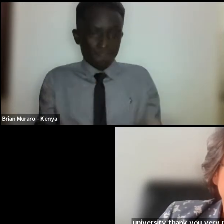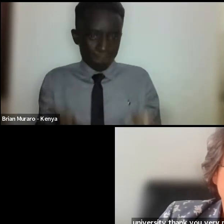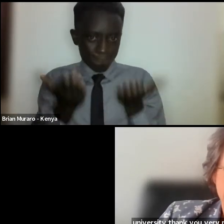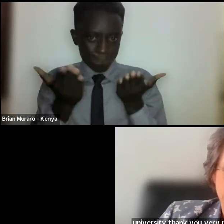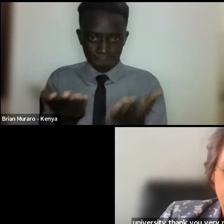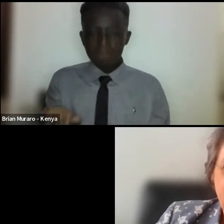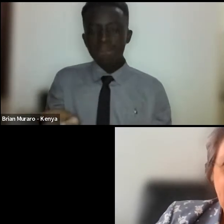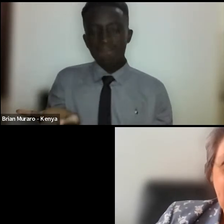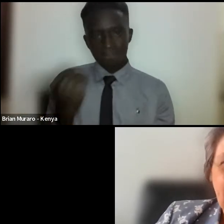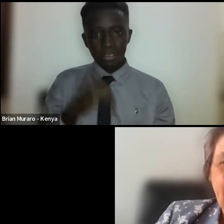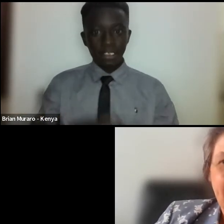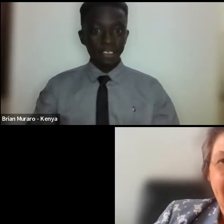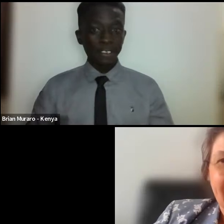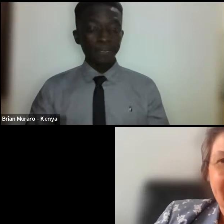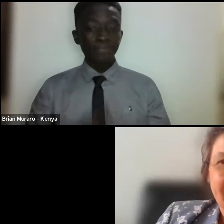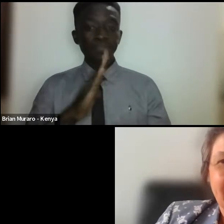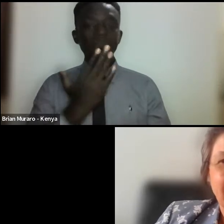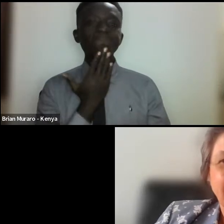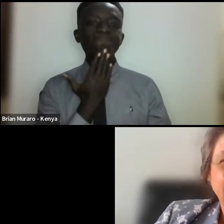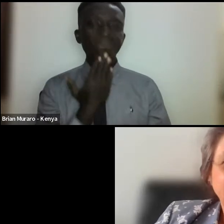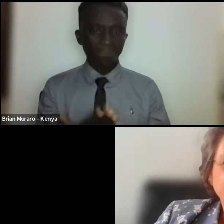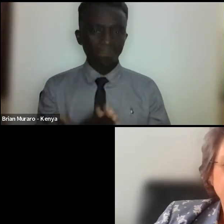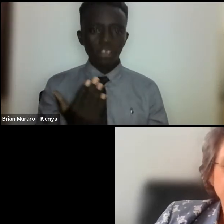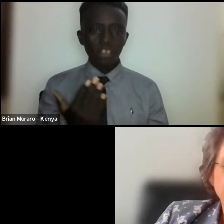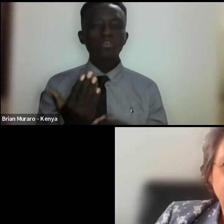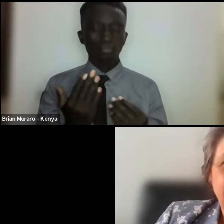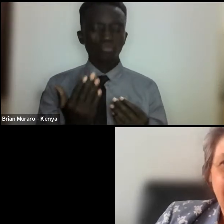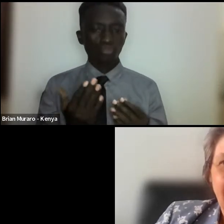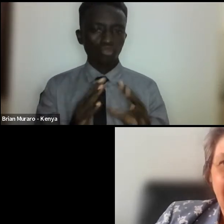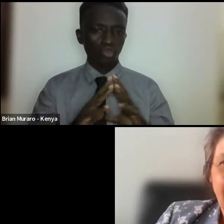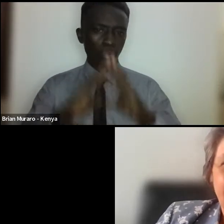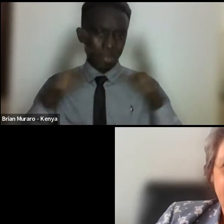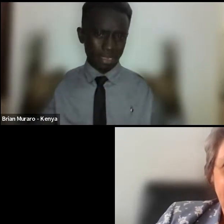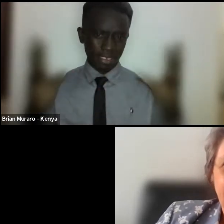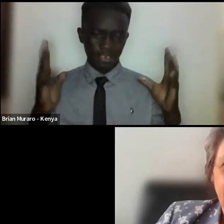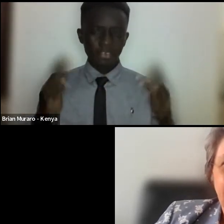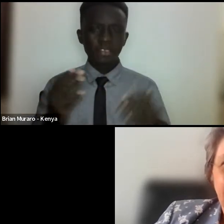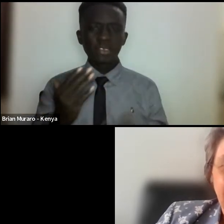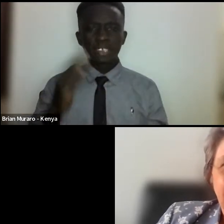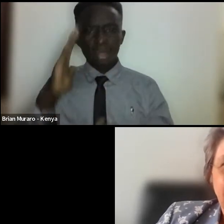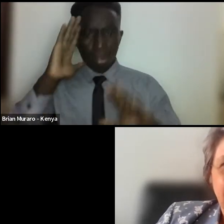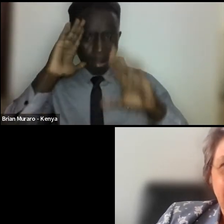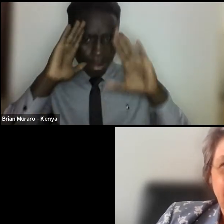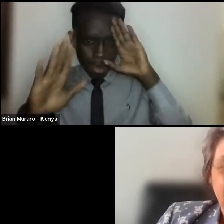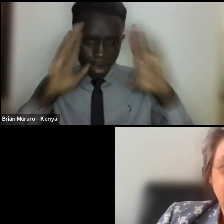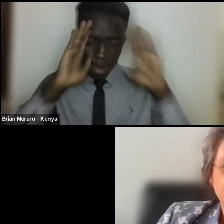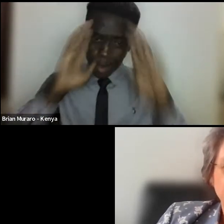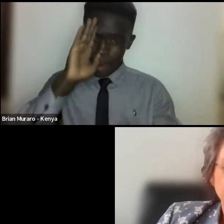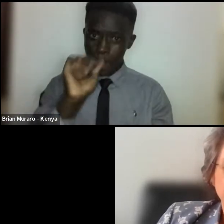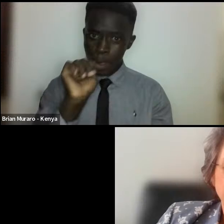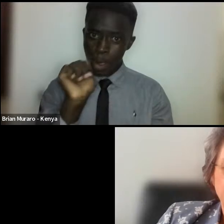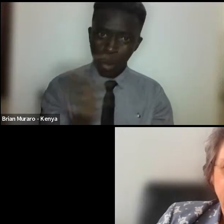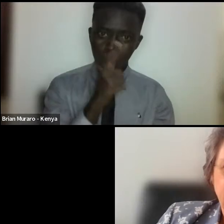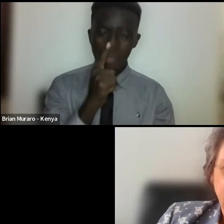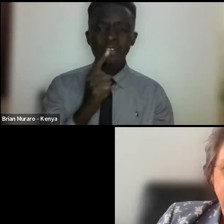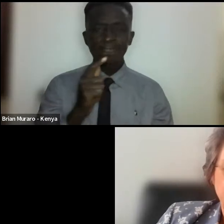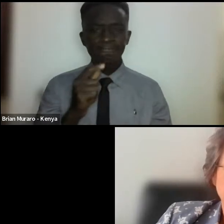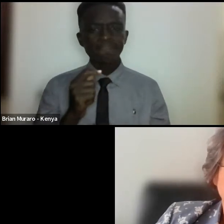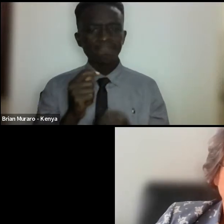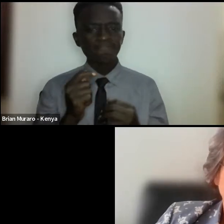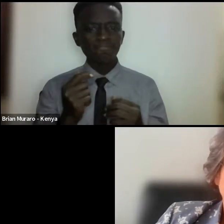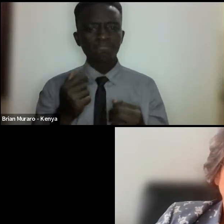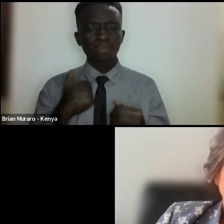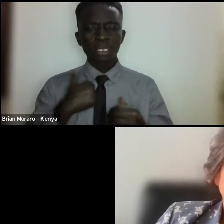Thank you so much. So, hello everybody, and I'm really delighted to